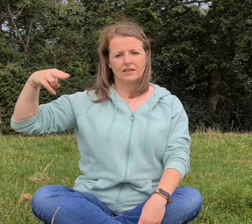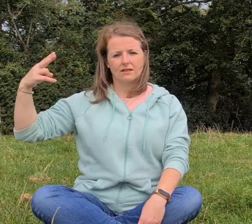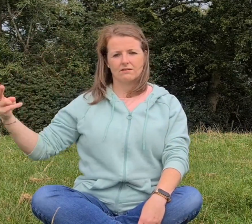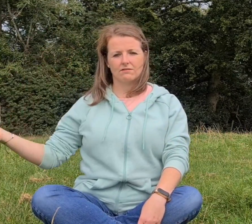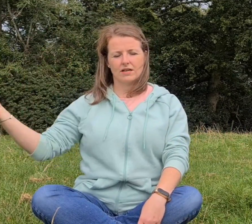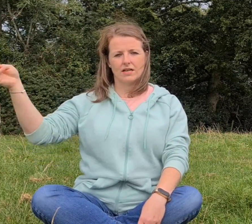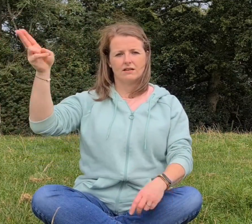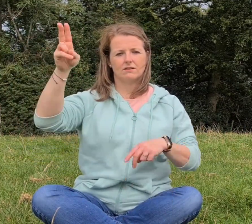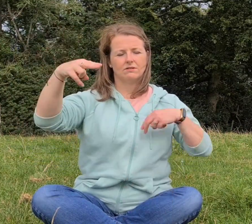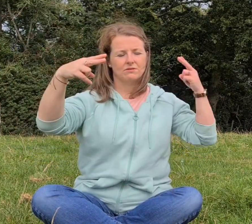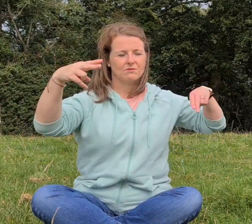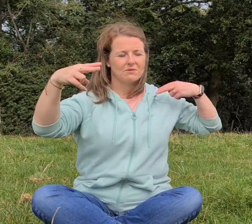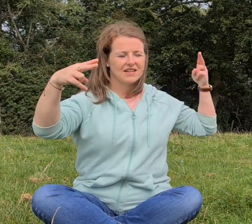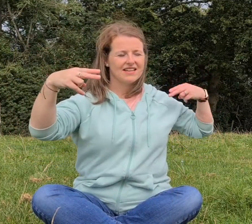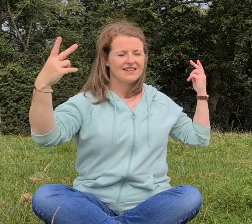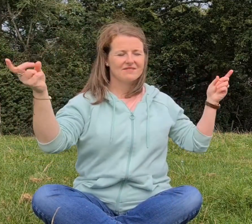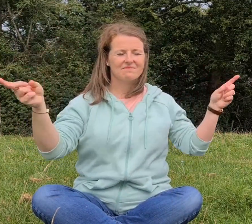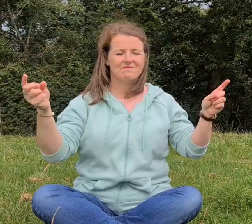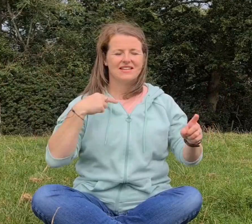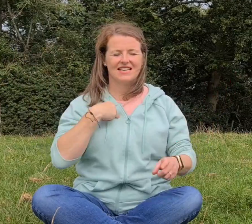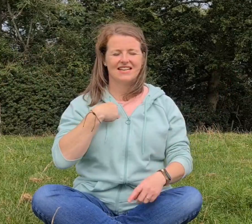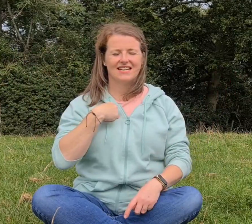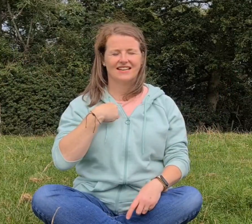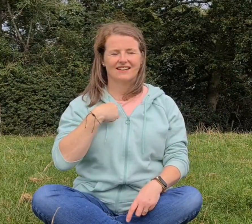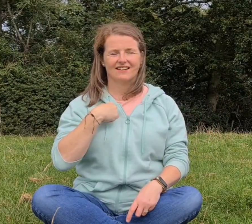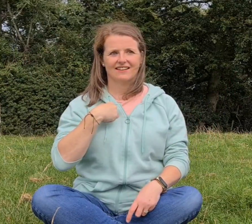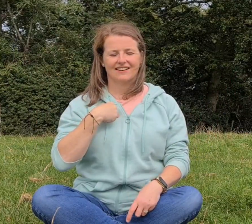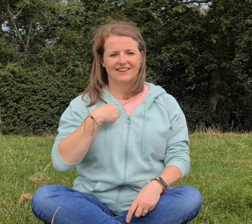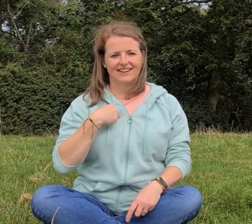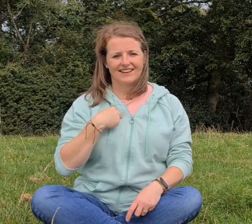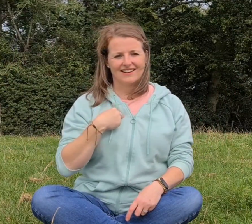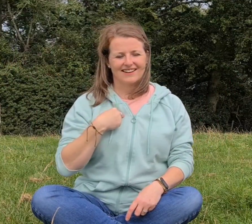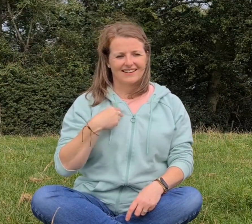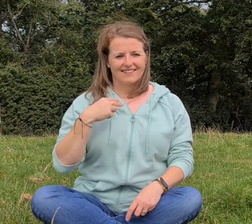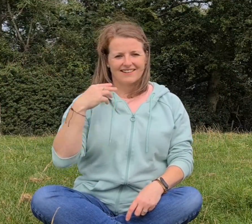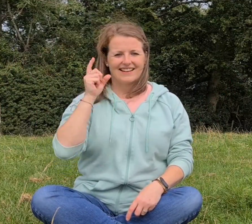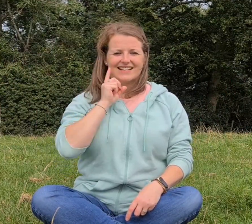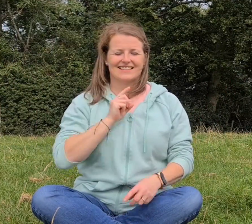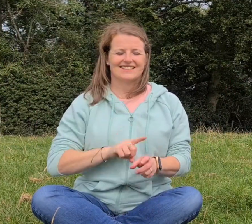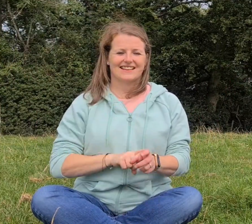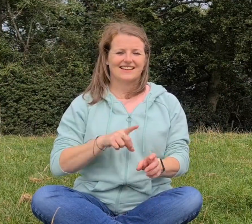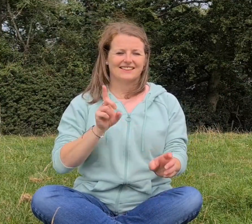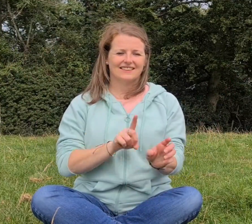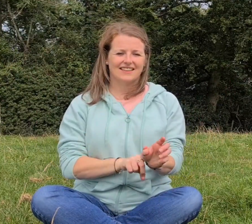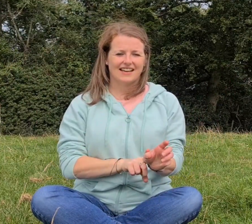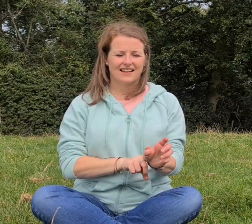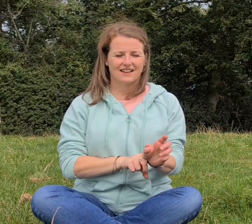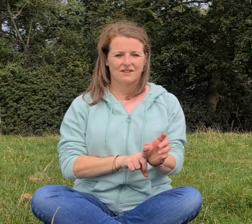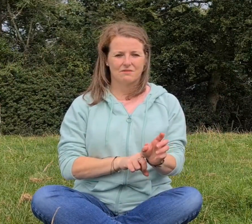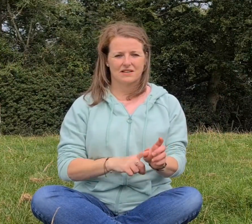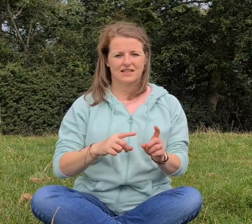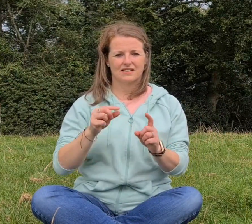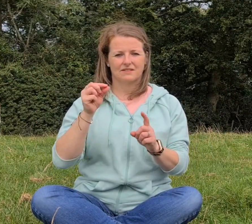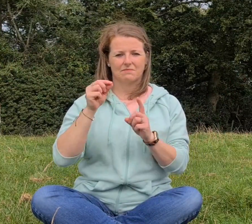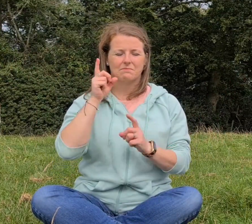sing along with me. Red and yellow and